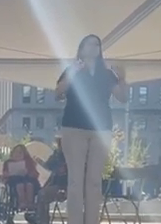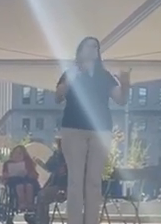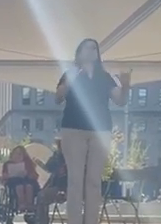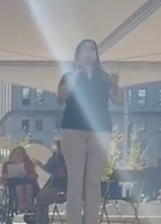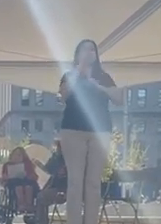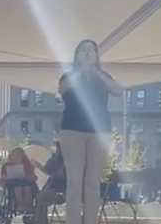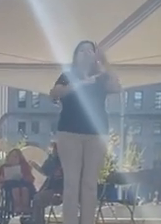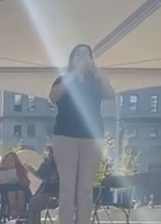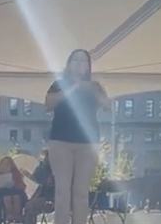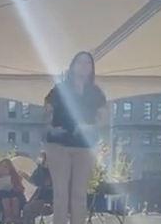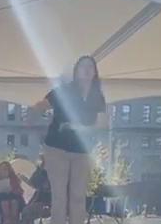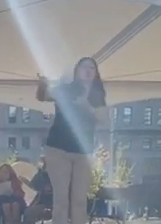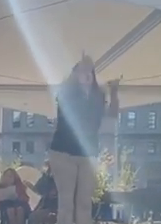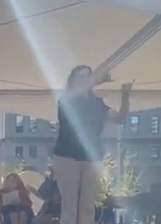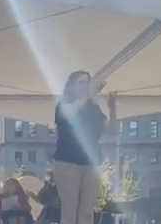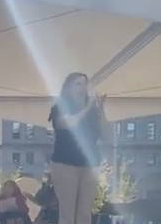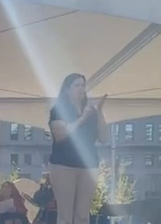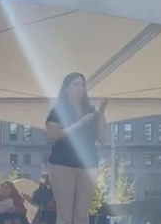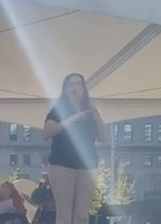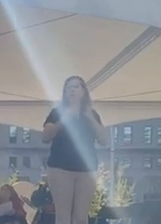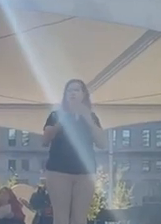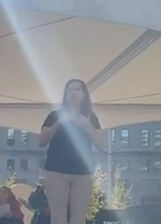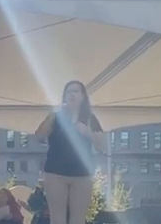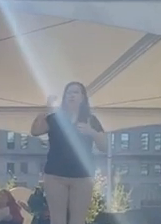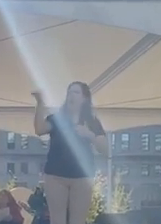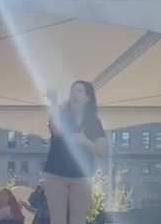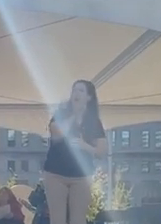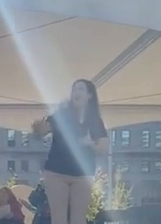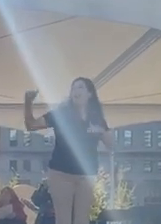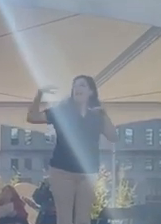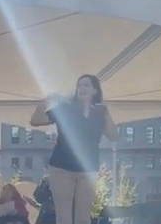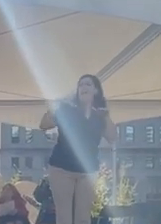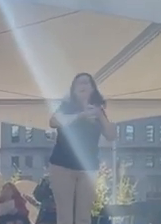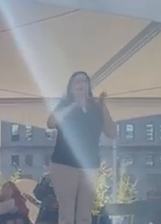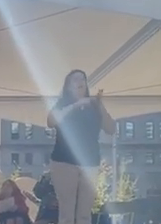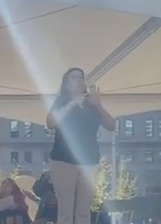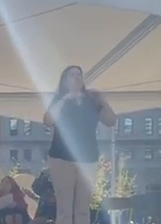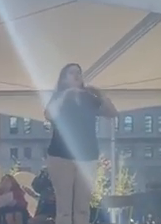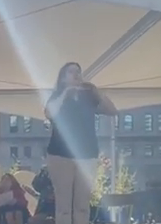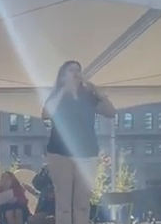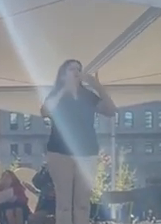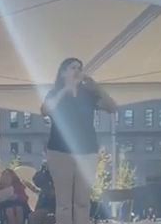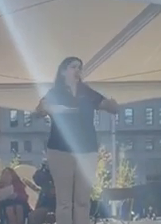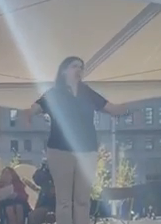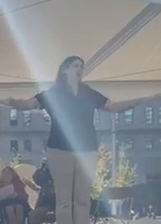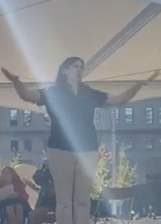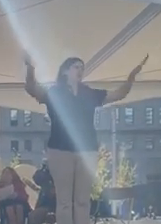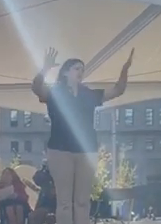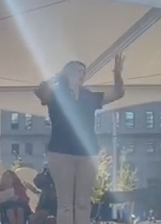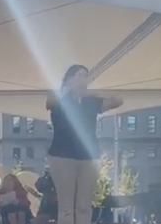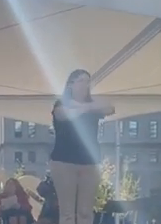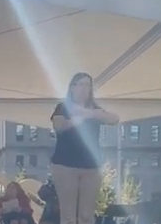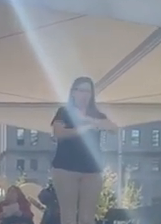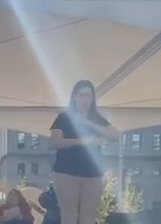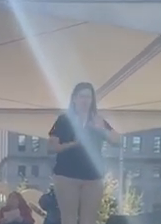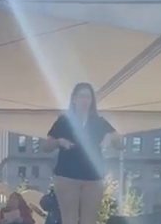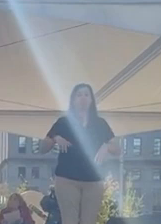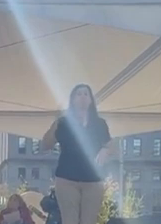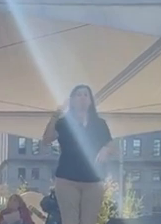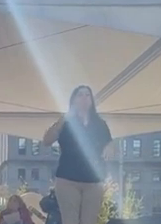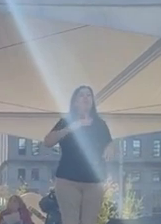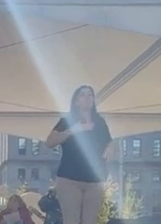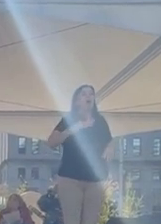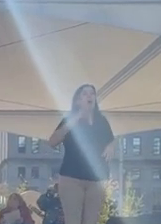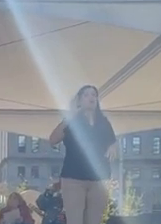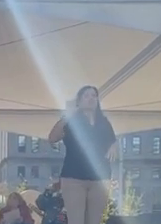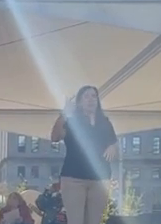point being design for all, and you will have the most accessible community in the country. My stepfather is hard of